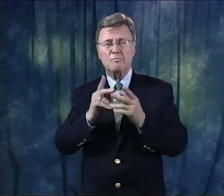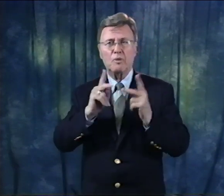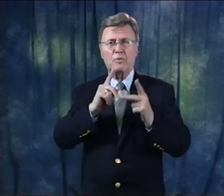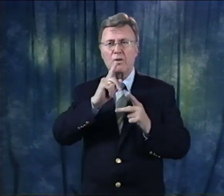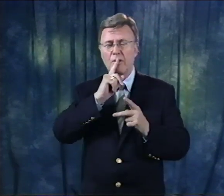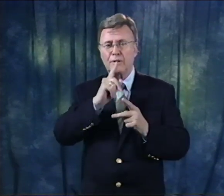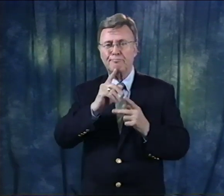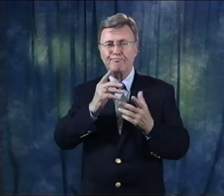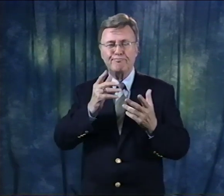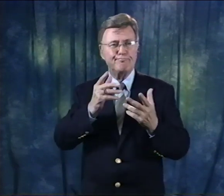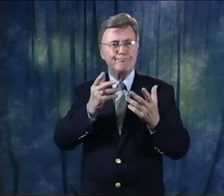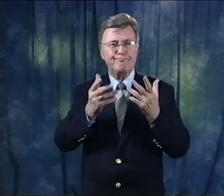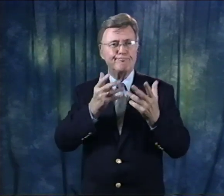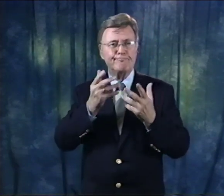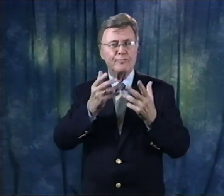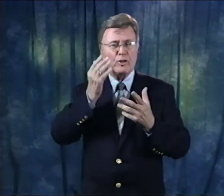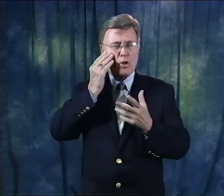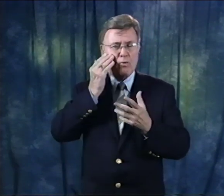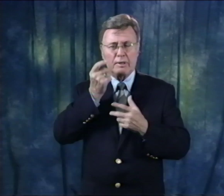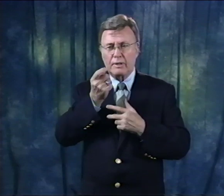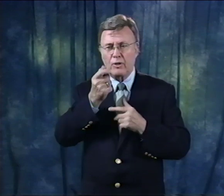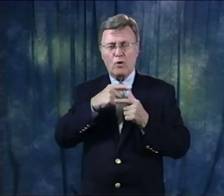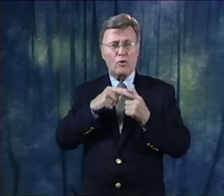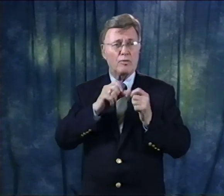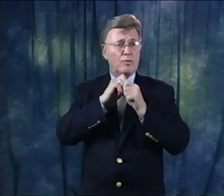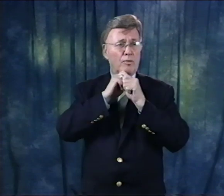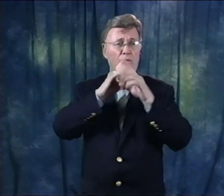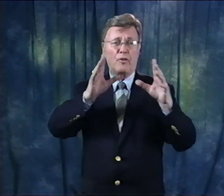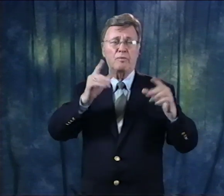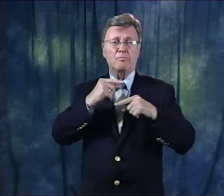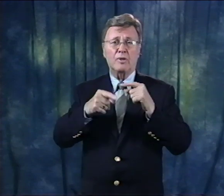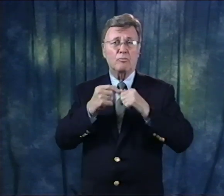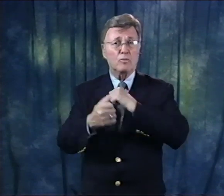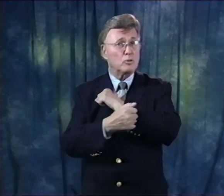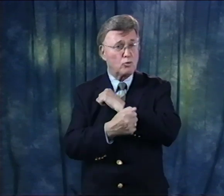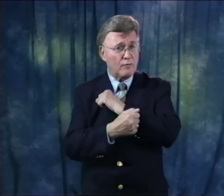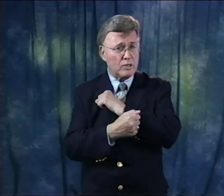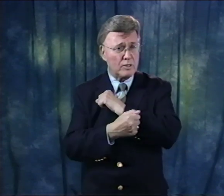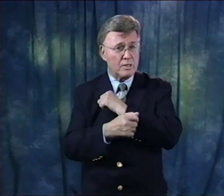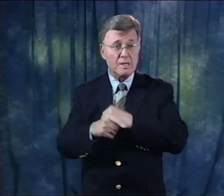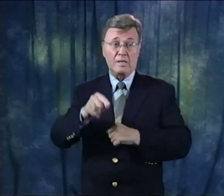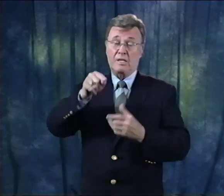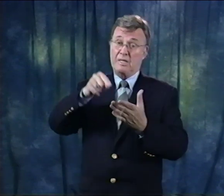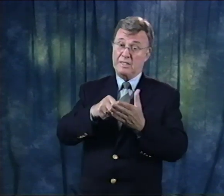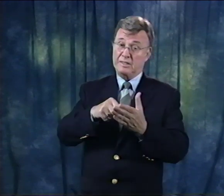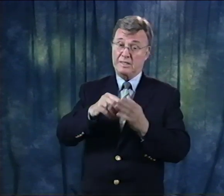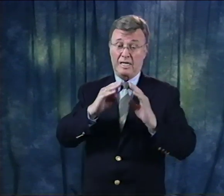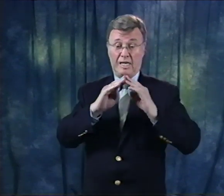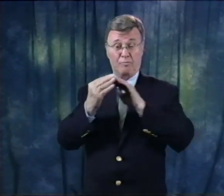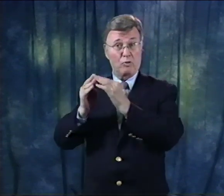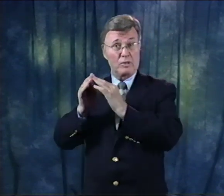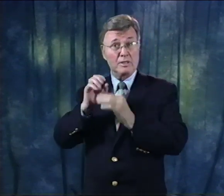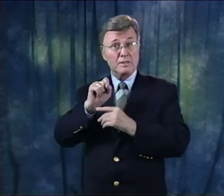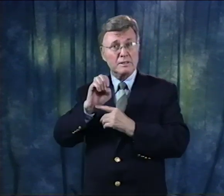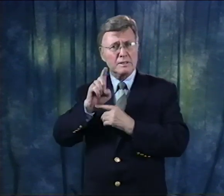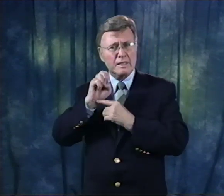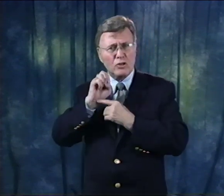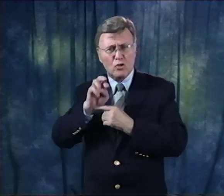where people know little or nothing about Passover, the community